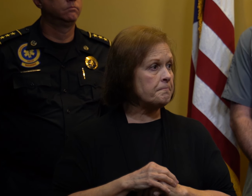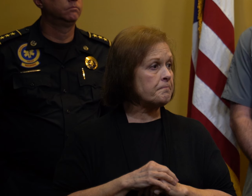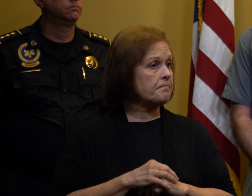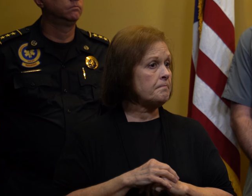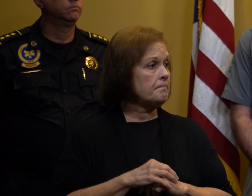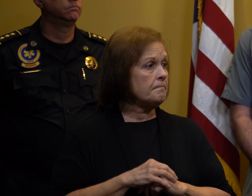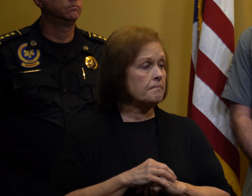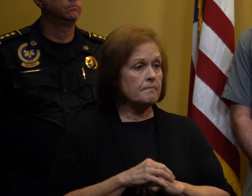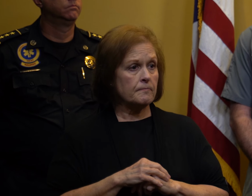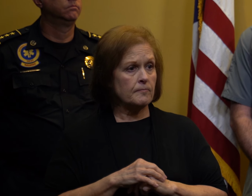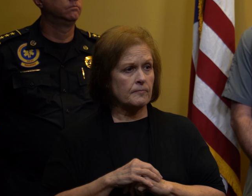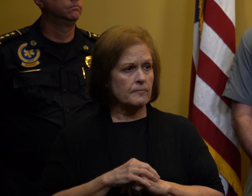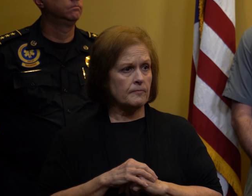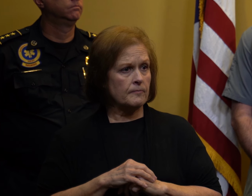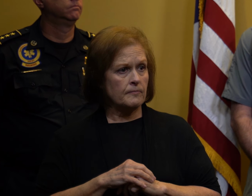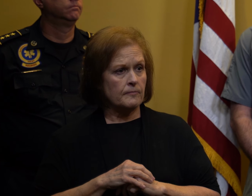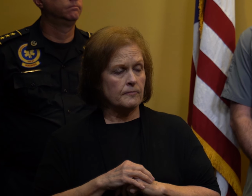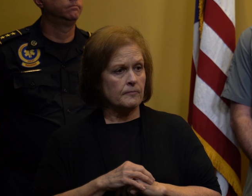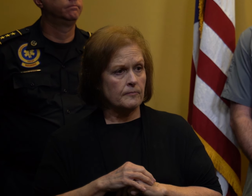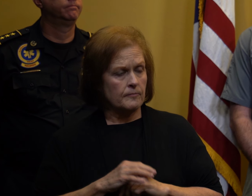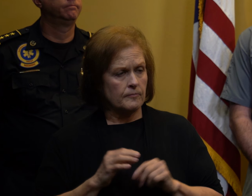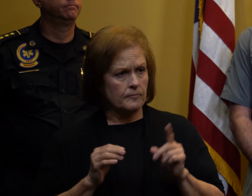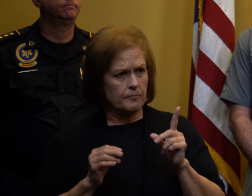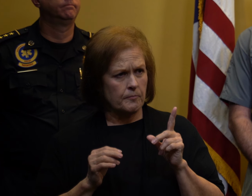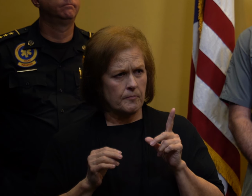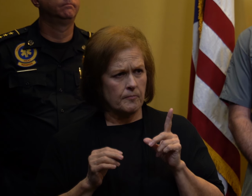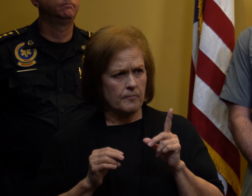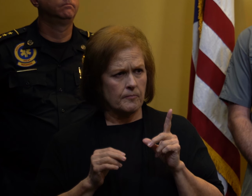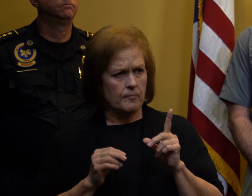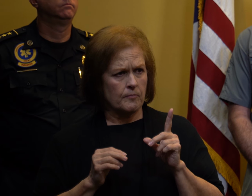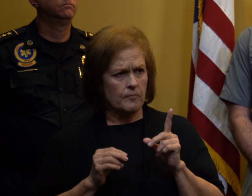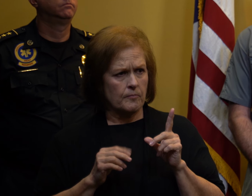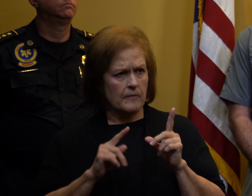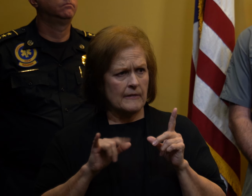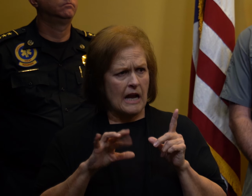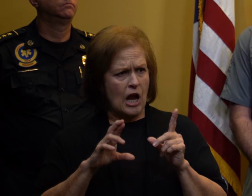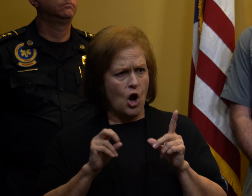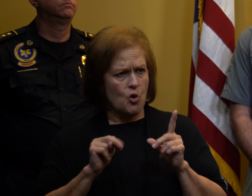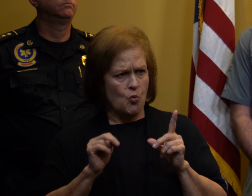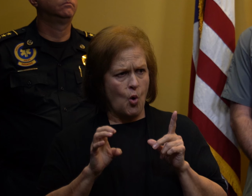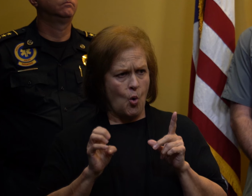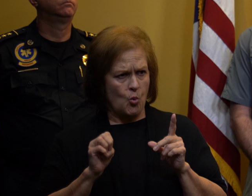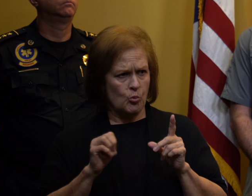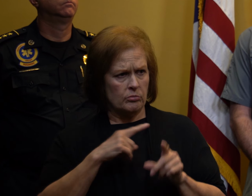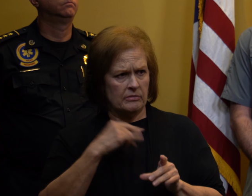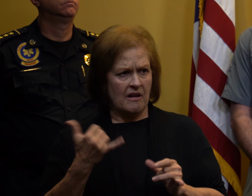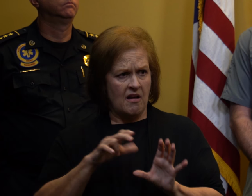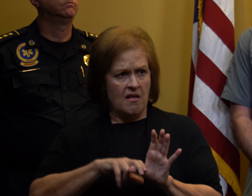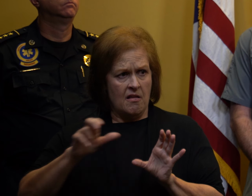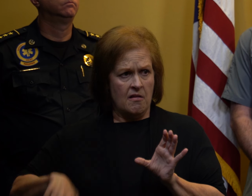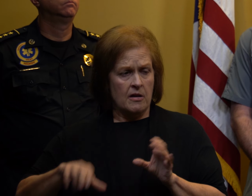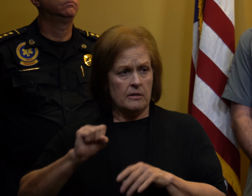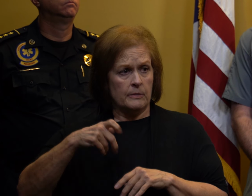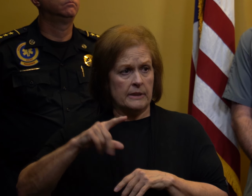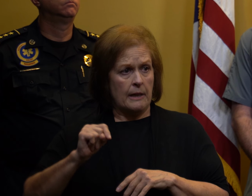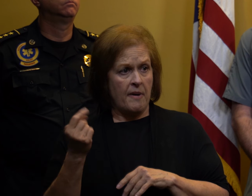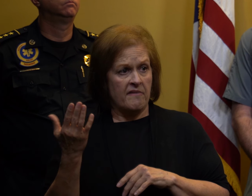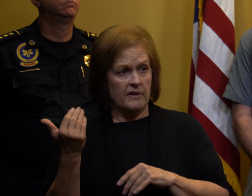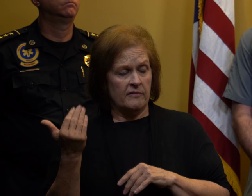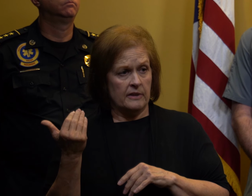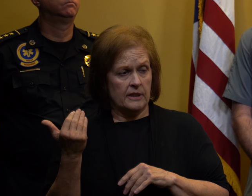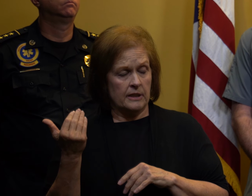you have another question? Deputy Daniel? Yeah, Tyrone Morris's resignation date is set for September 15th, as in